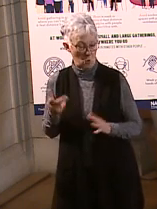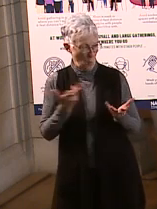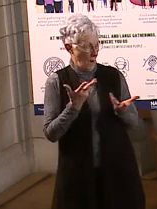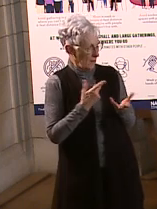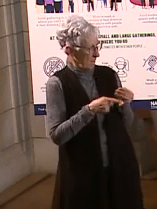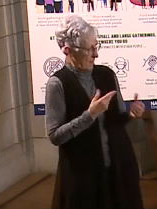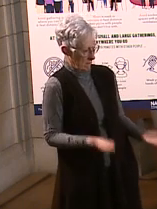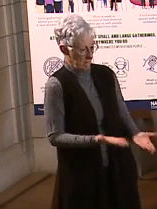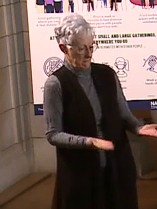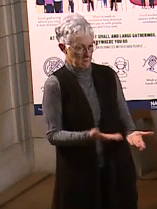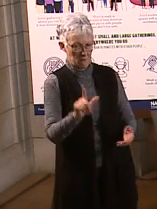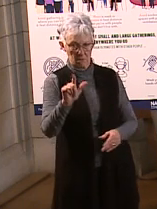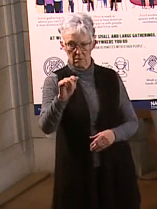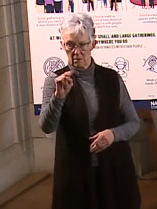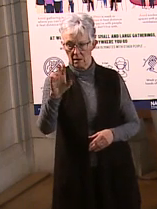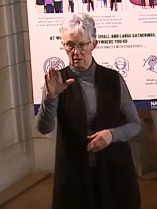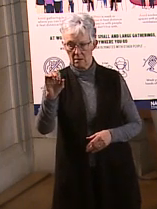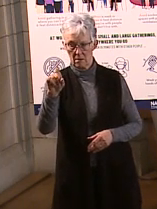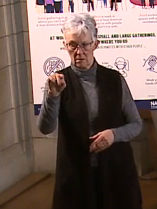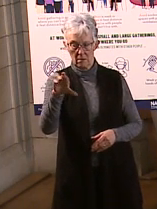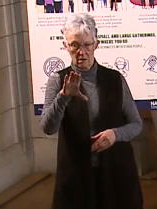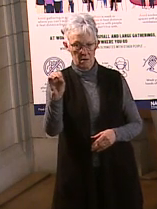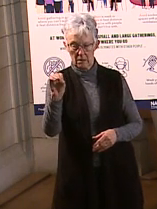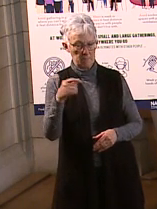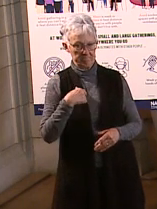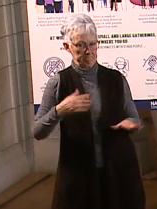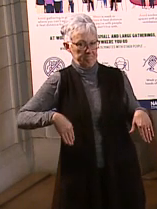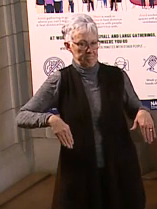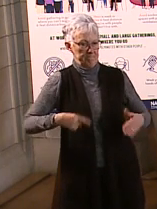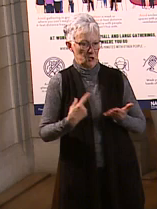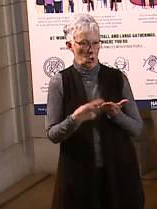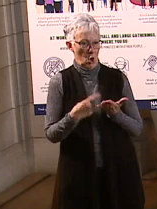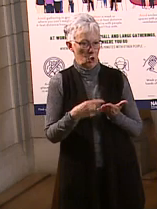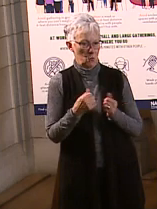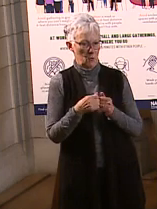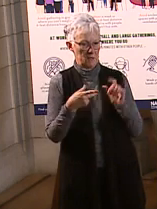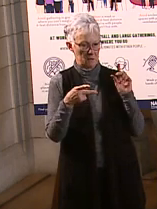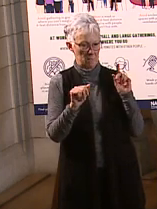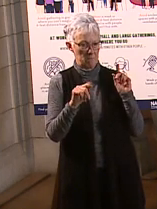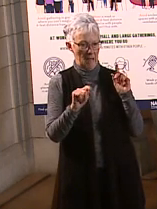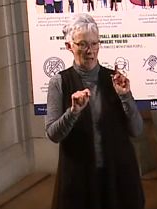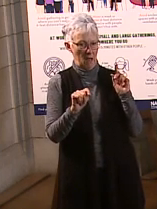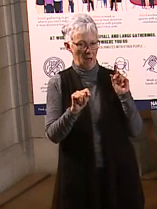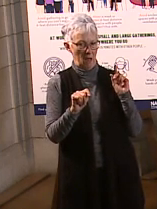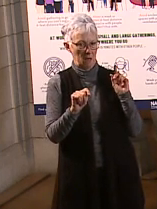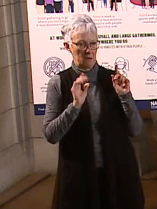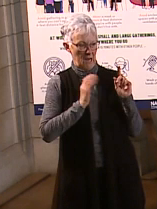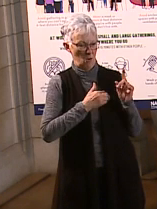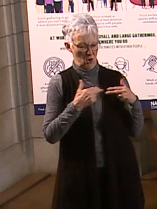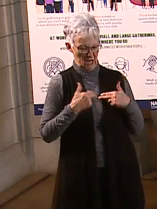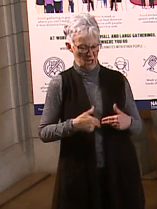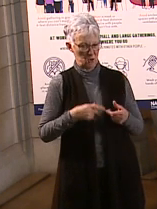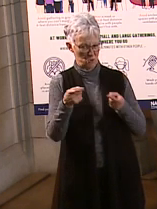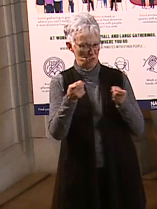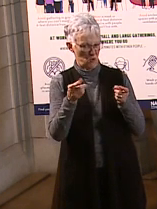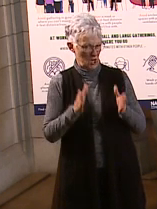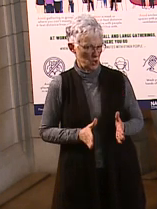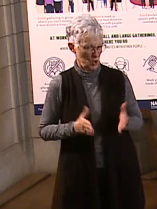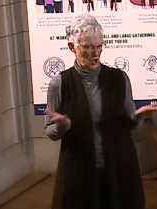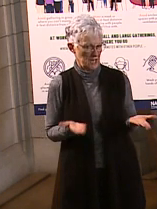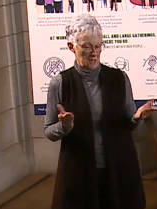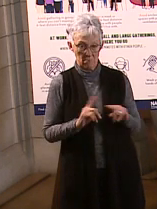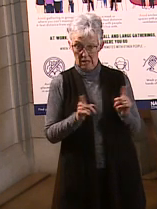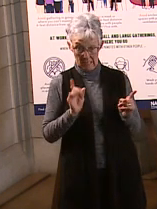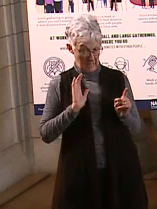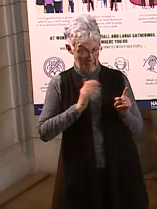have not had the same conversation with Pat yet with regard to Lancaster County, but again, our directions are very clear with